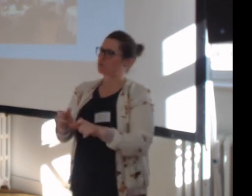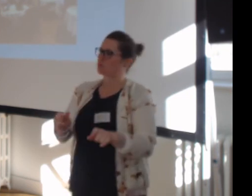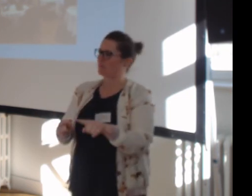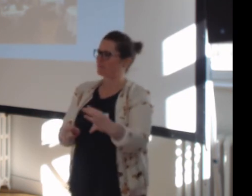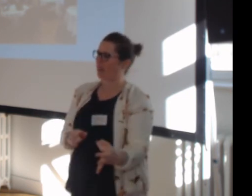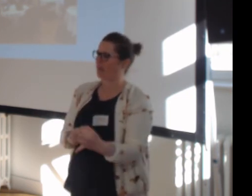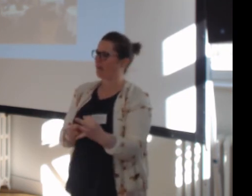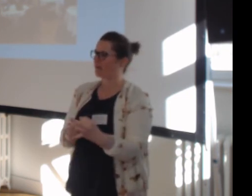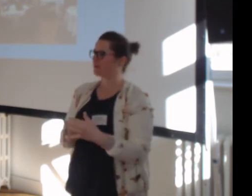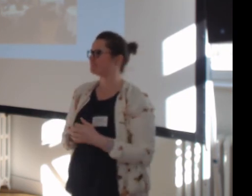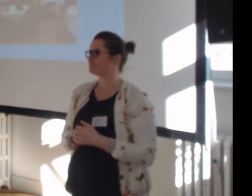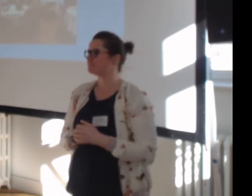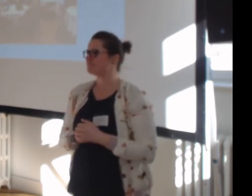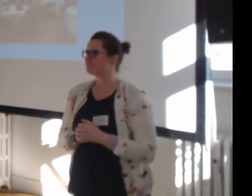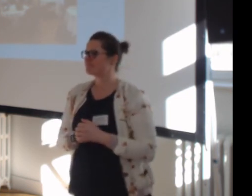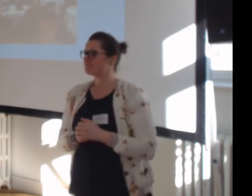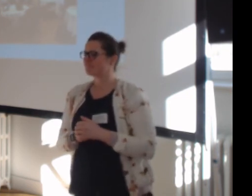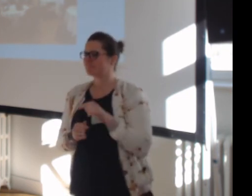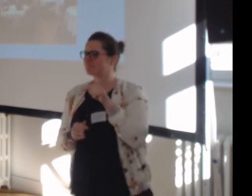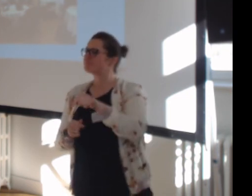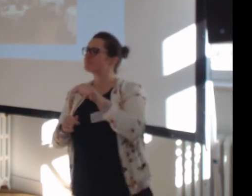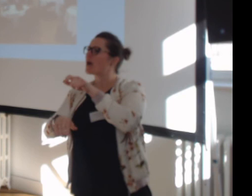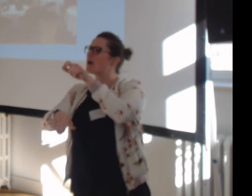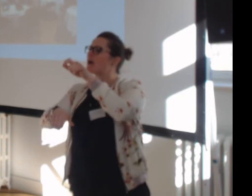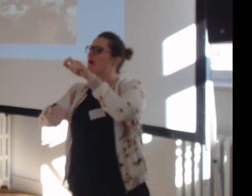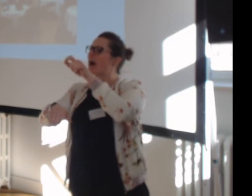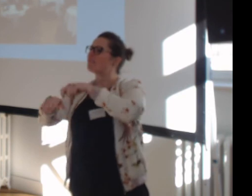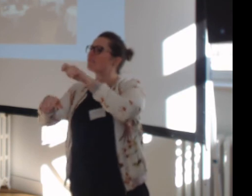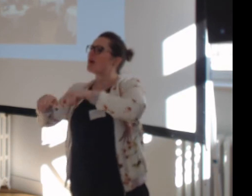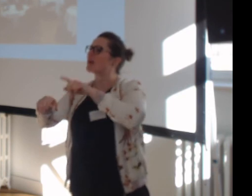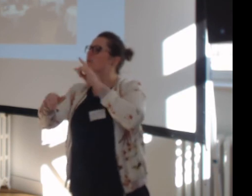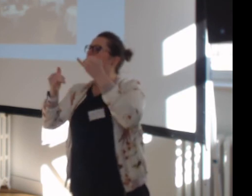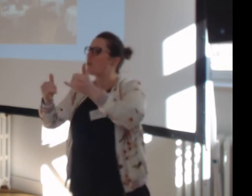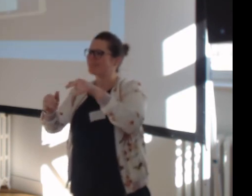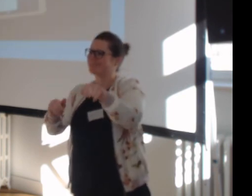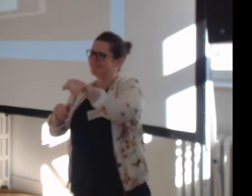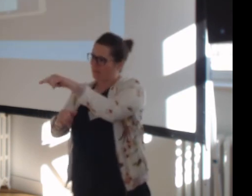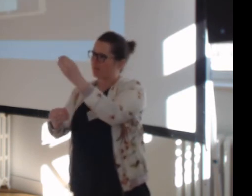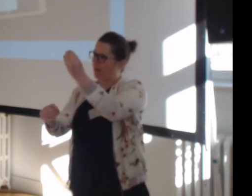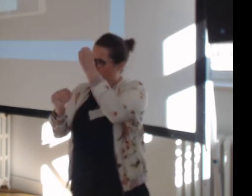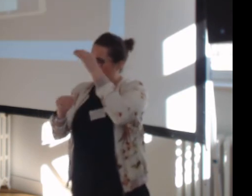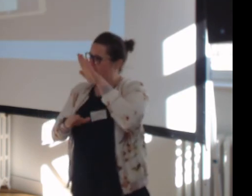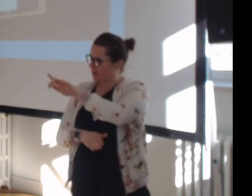is what we learned from the representatives who were at this session.